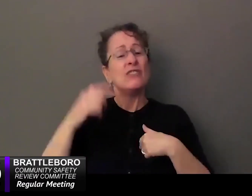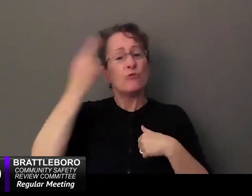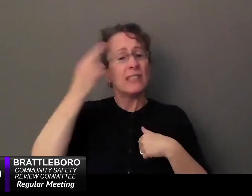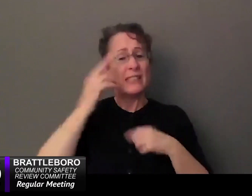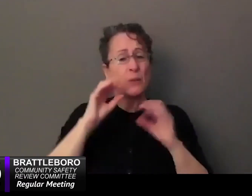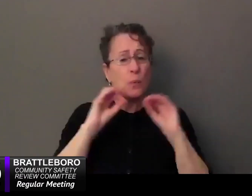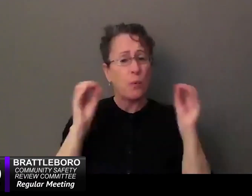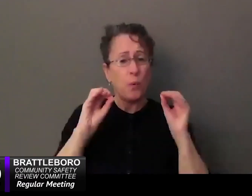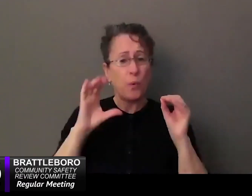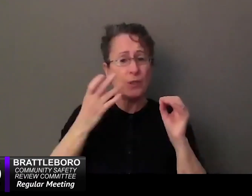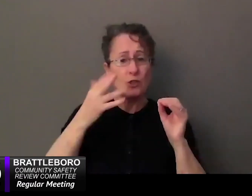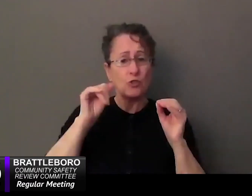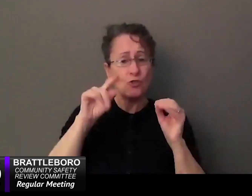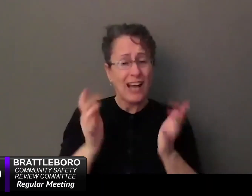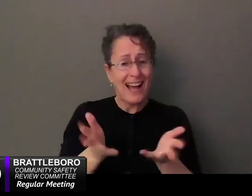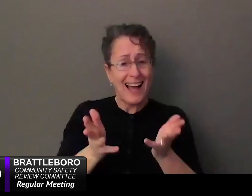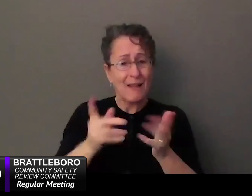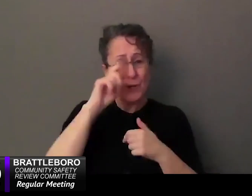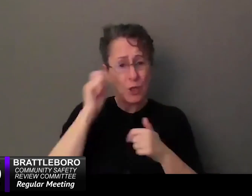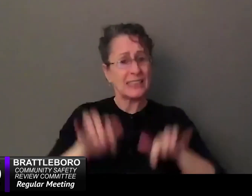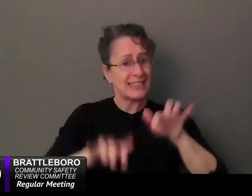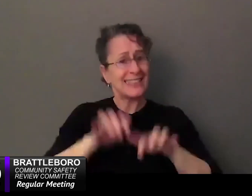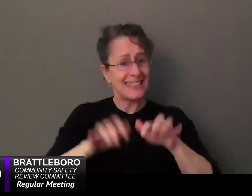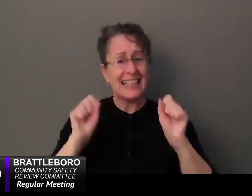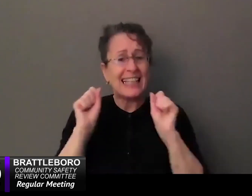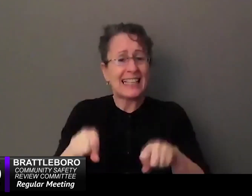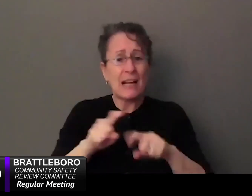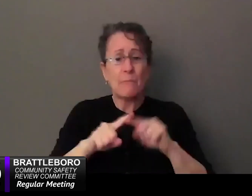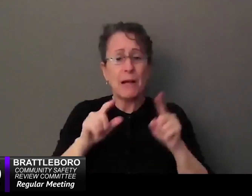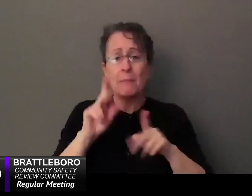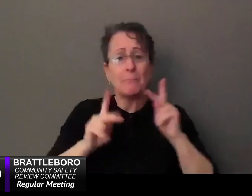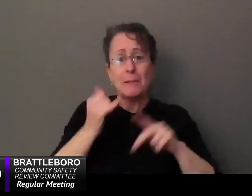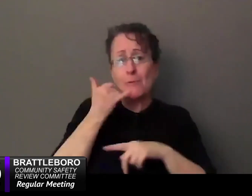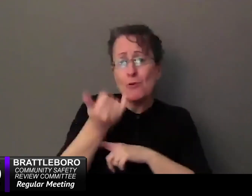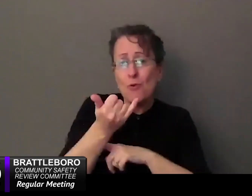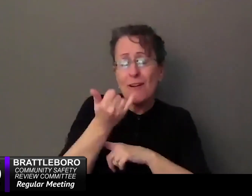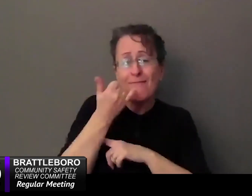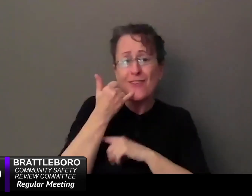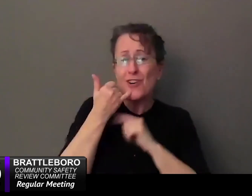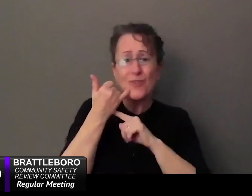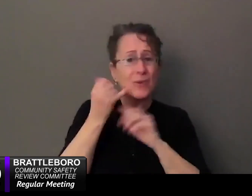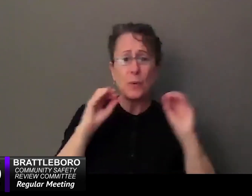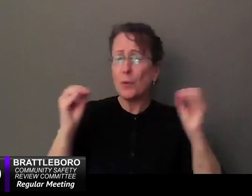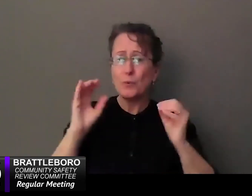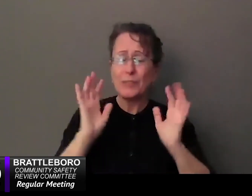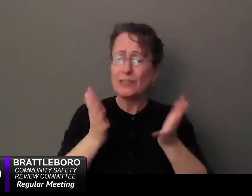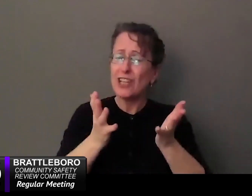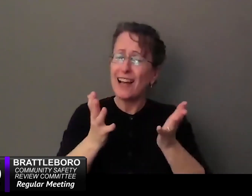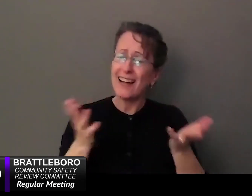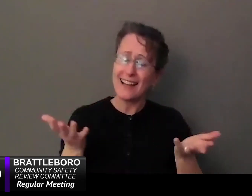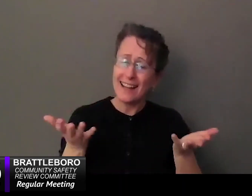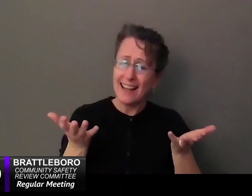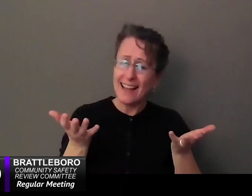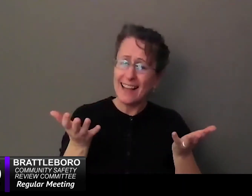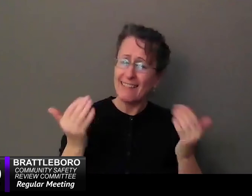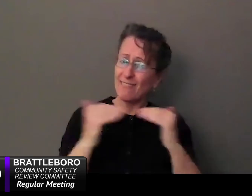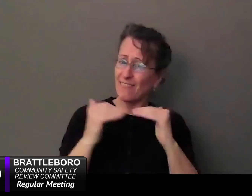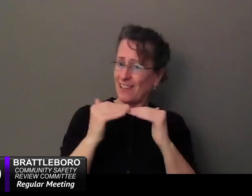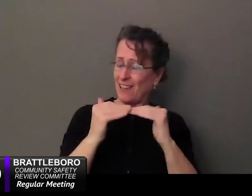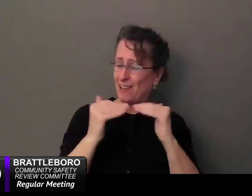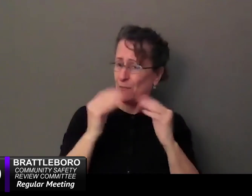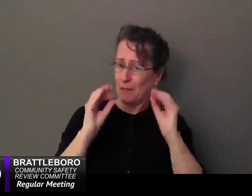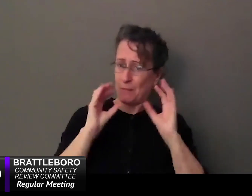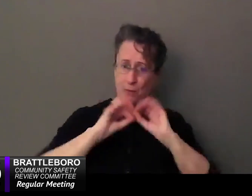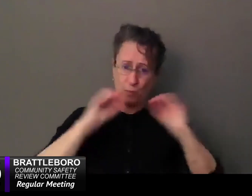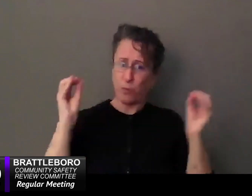in with you all first and make sure that we're keeping this as safe and streamlined as possible at the beginning, and then we can open it more up if